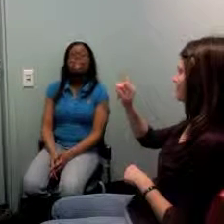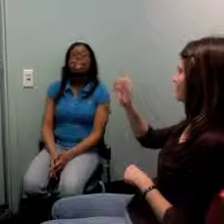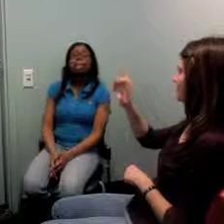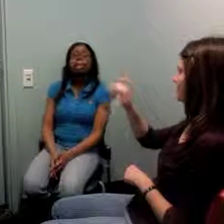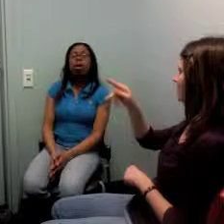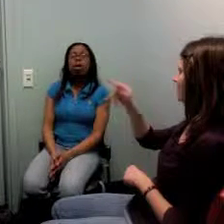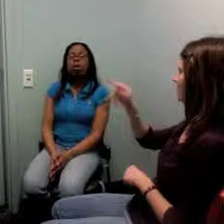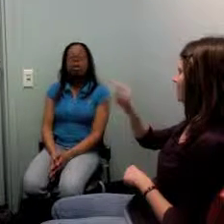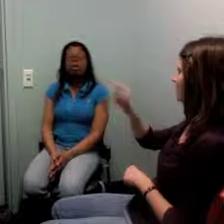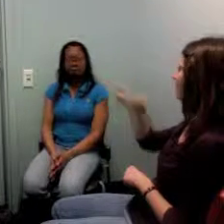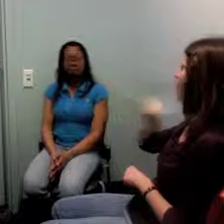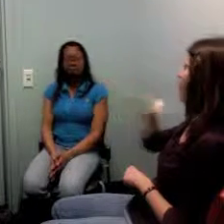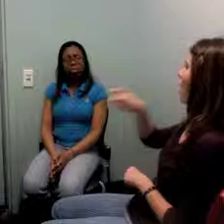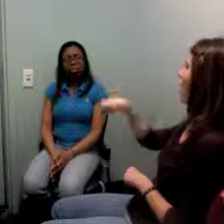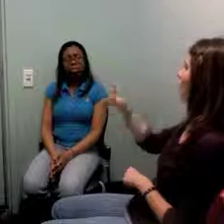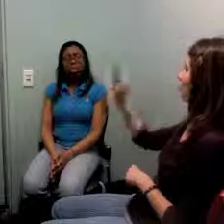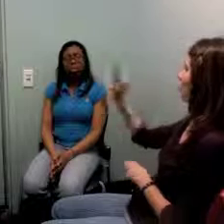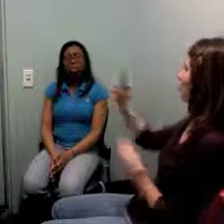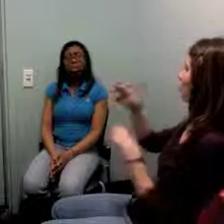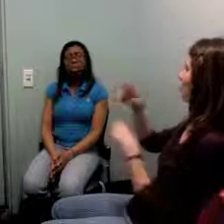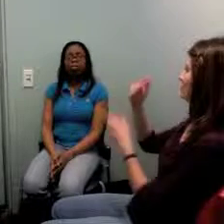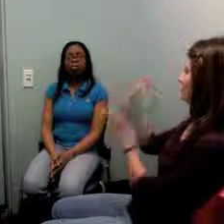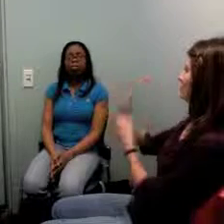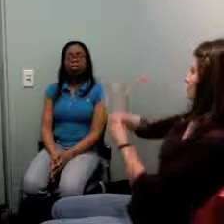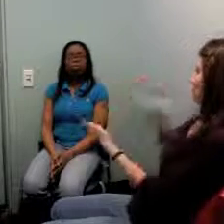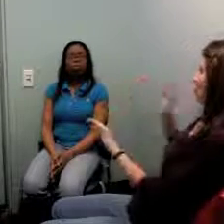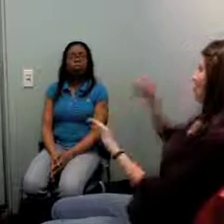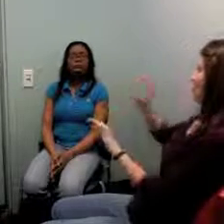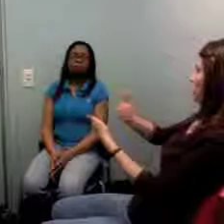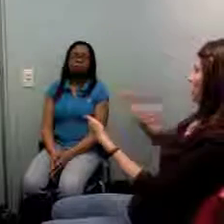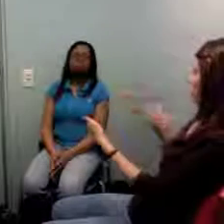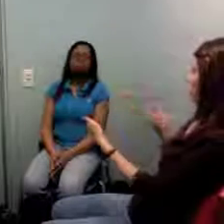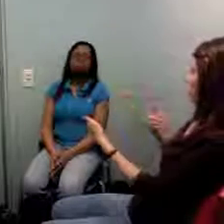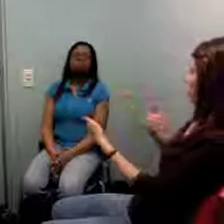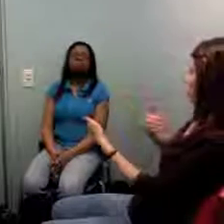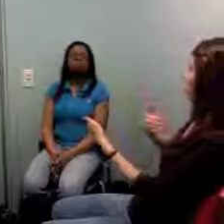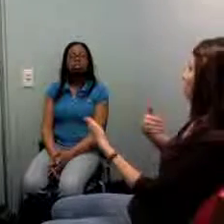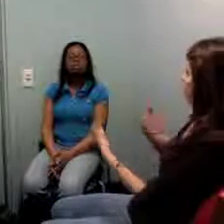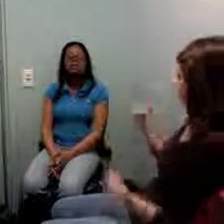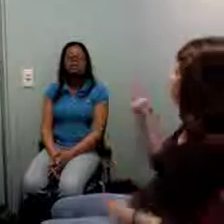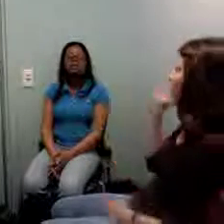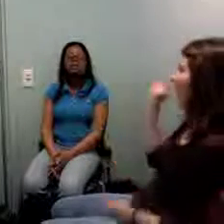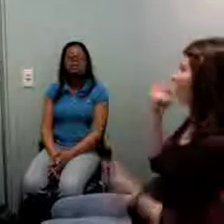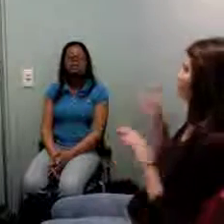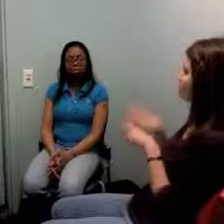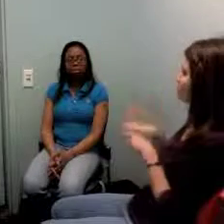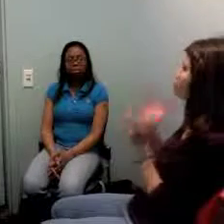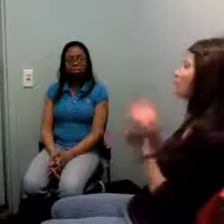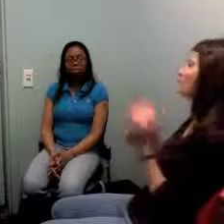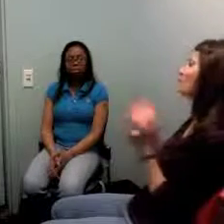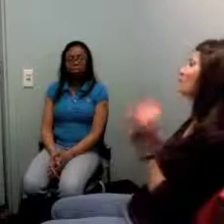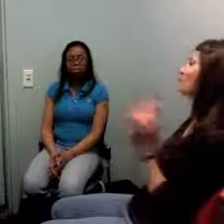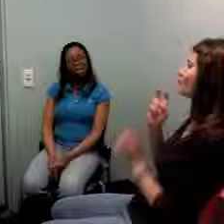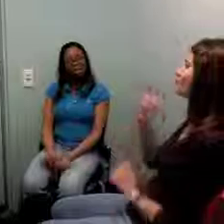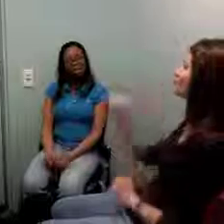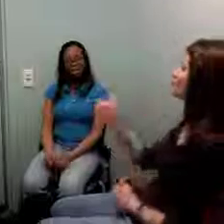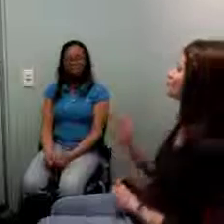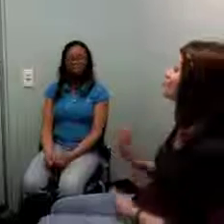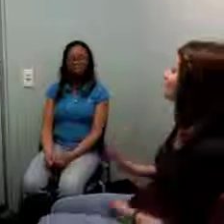Tidley Park. I get off 2 stops before her. Okay, all right. So we always sit together and ride. So you're